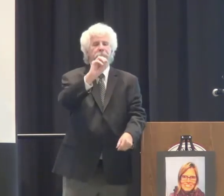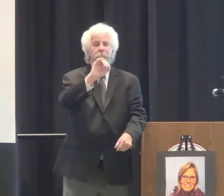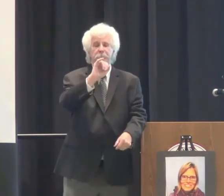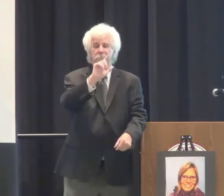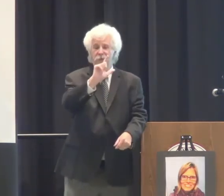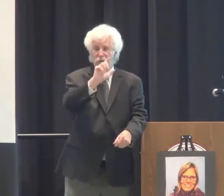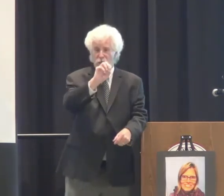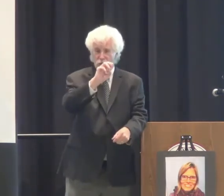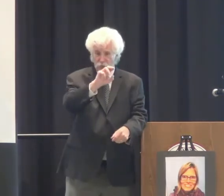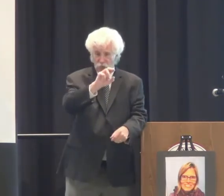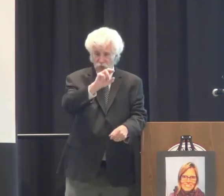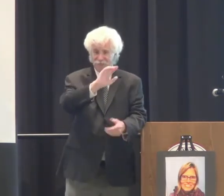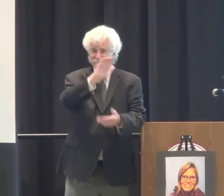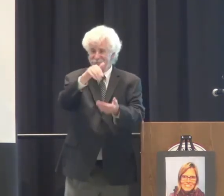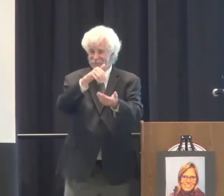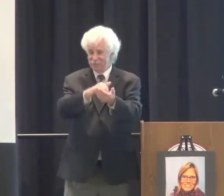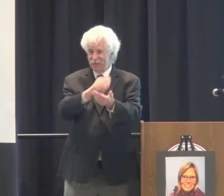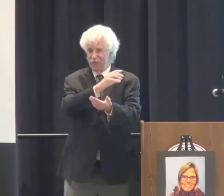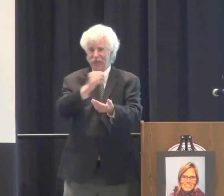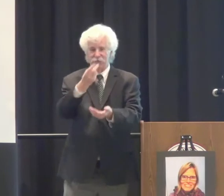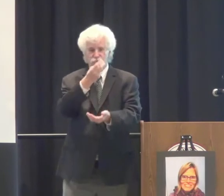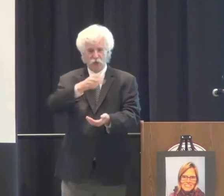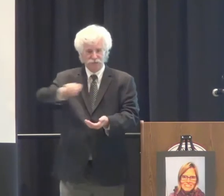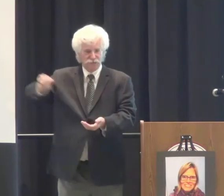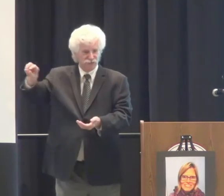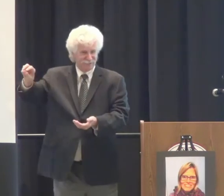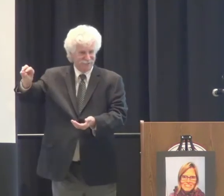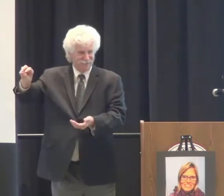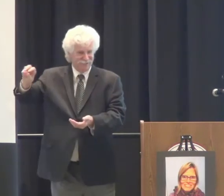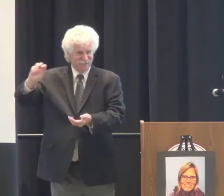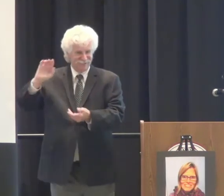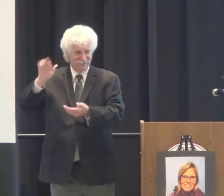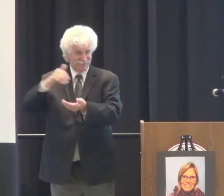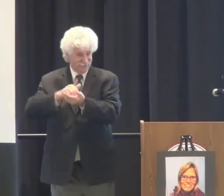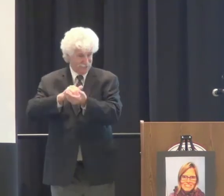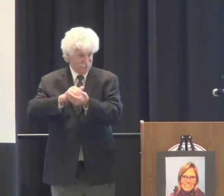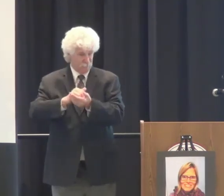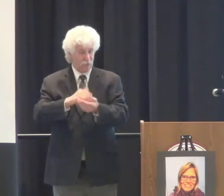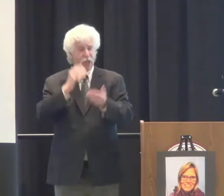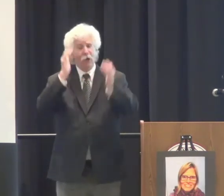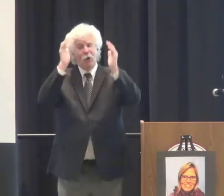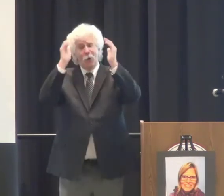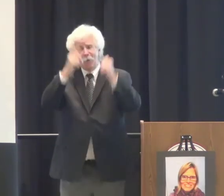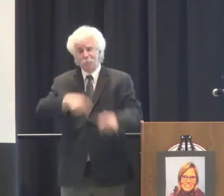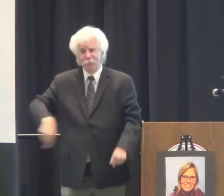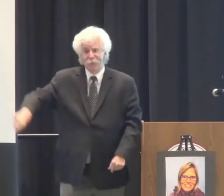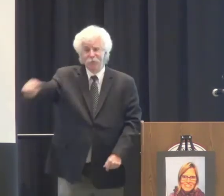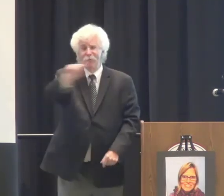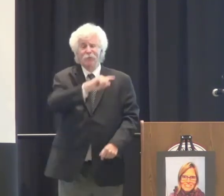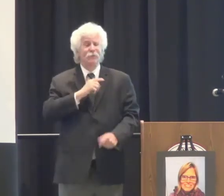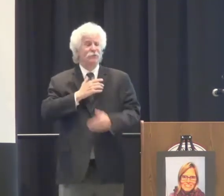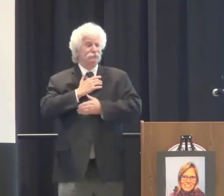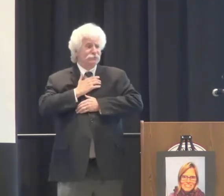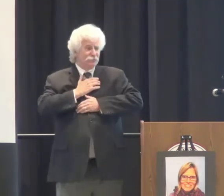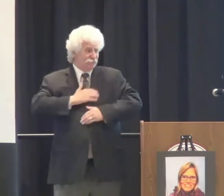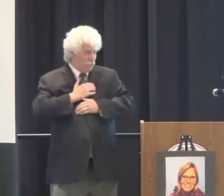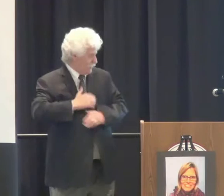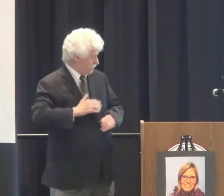as well as students. Carol Hadju teaches at the Miller Career and Transition Center and worked with Roxanne. I